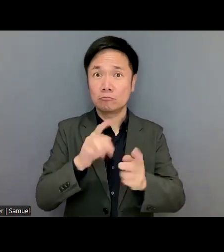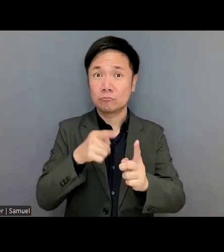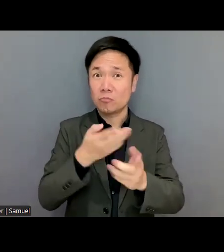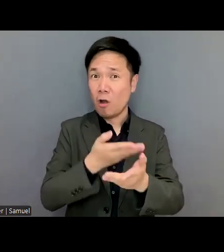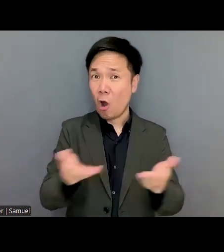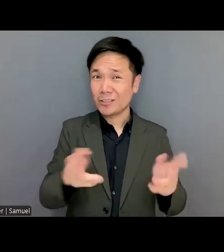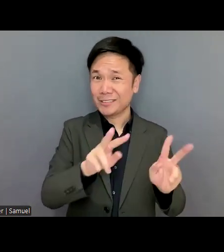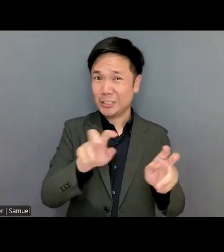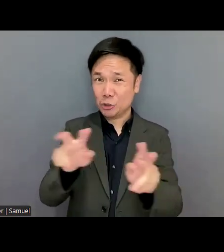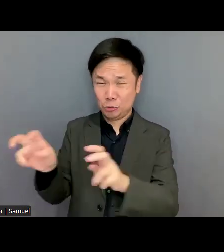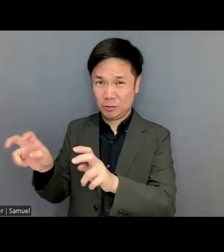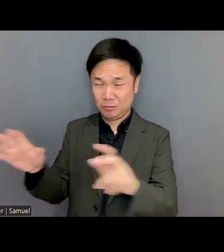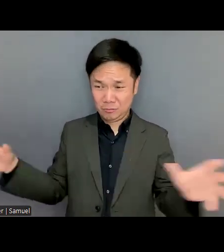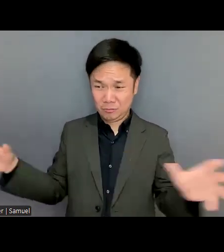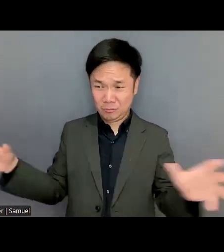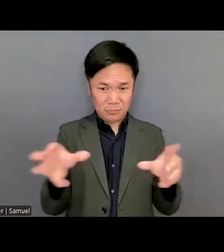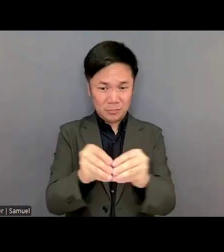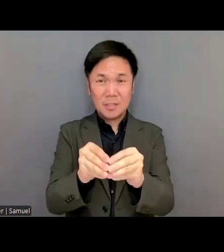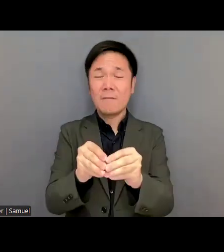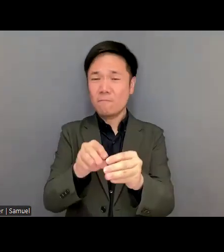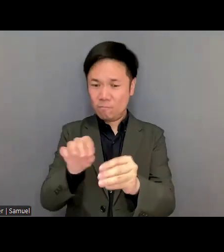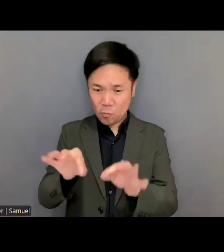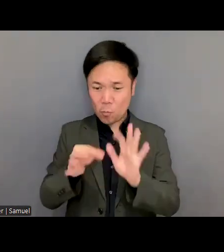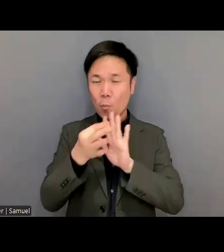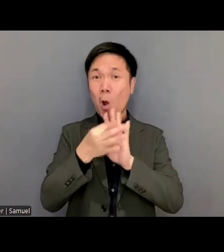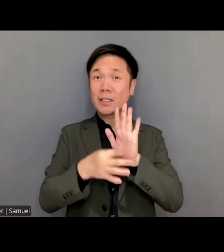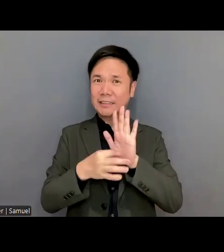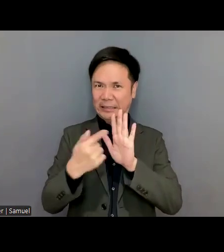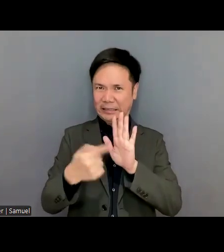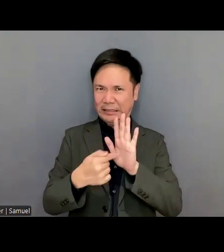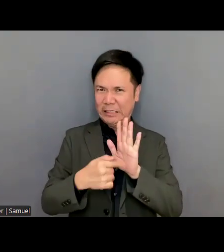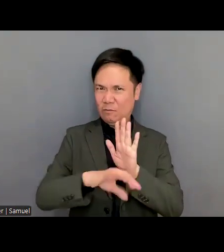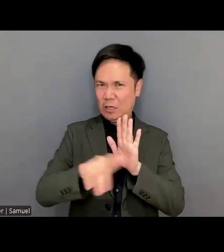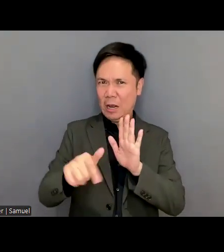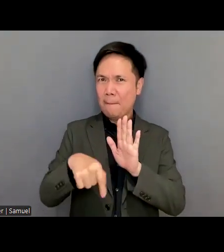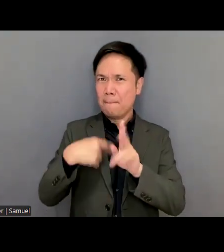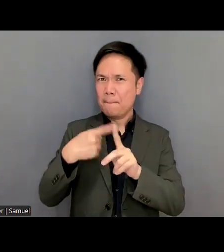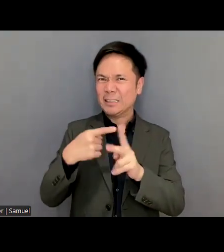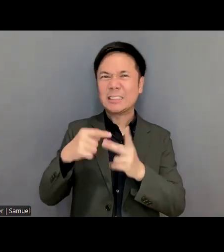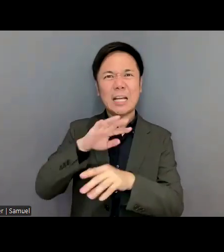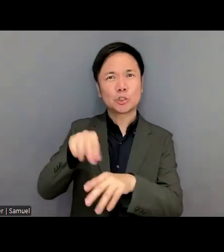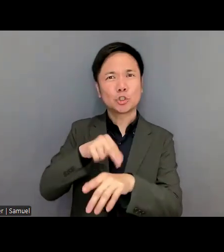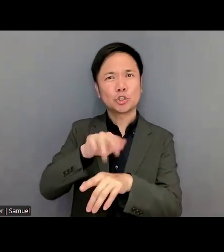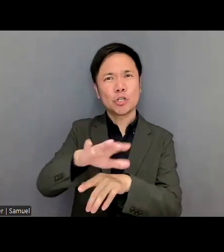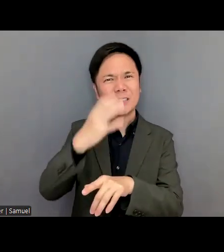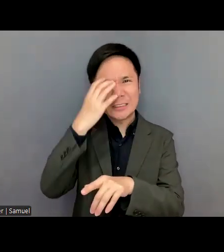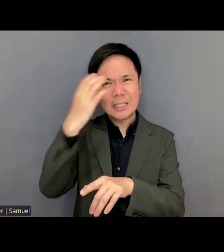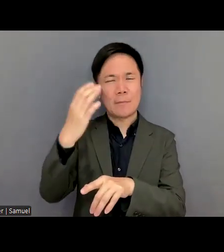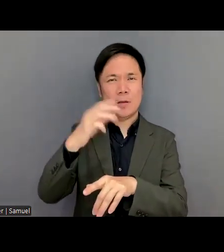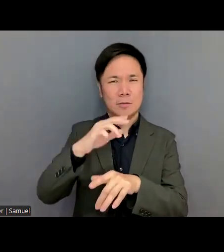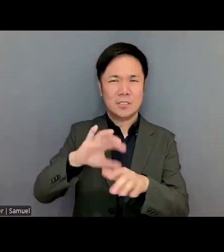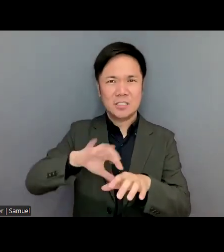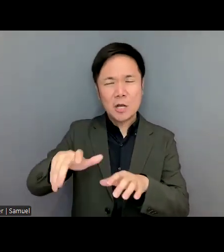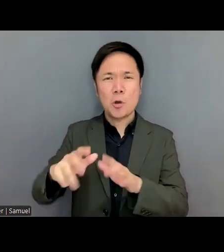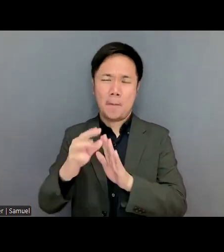integrated into the regional policies, but as well as our national policies. Because I've looked through,